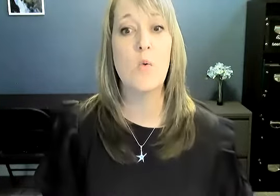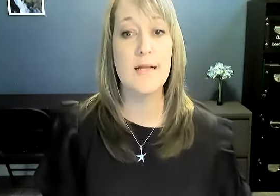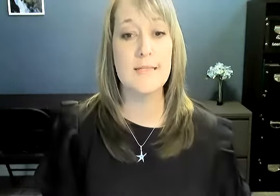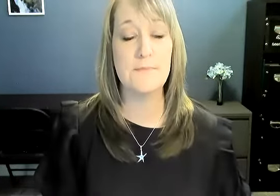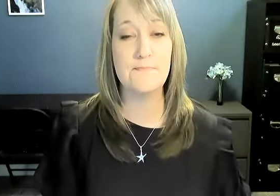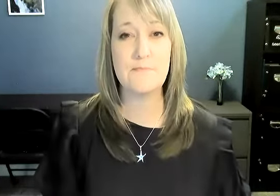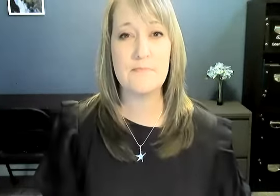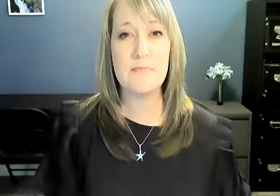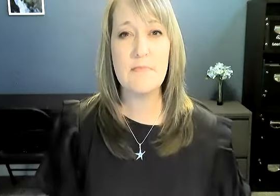What?